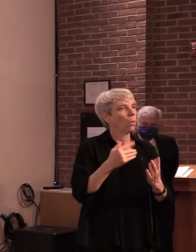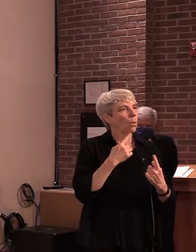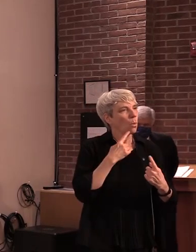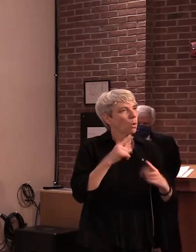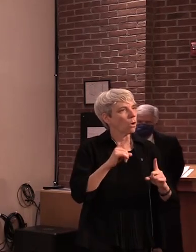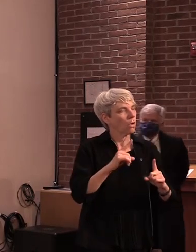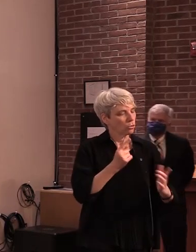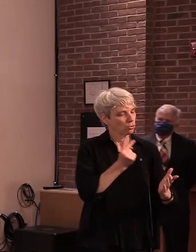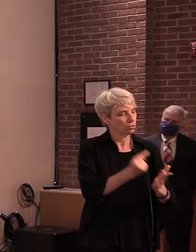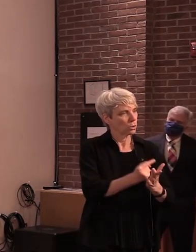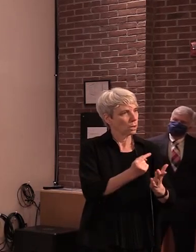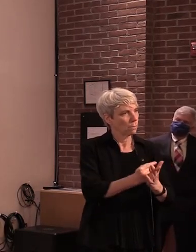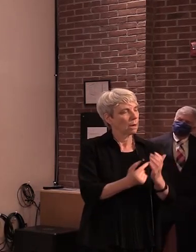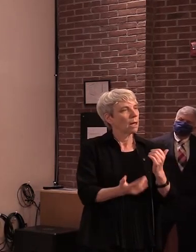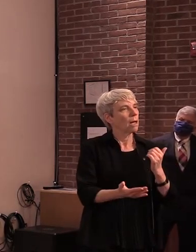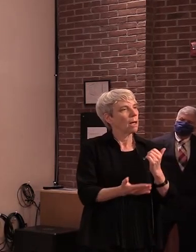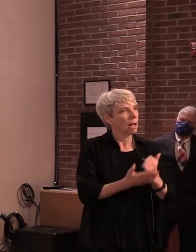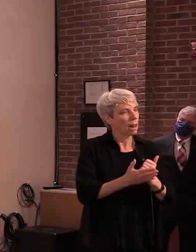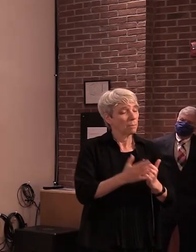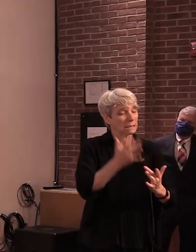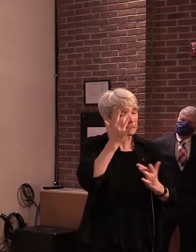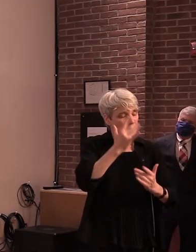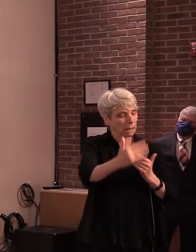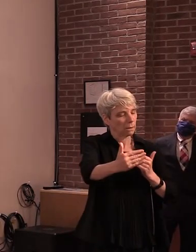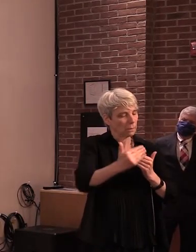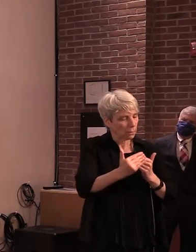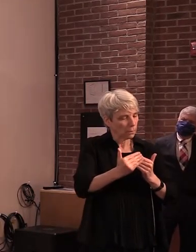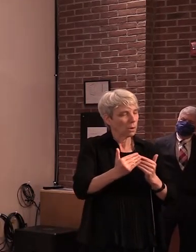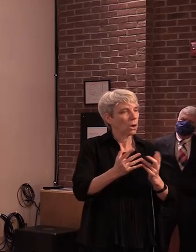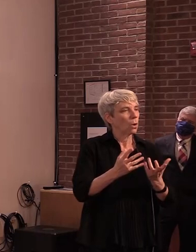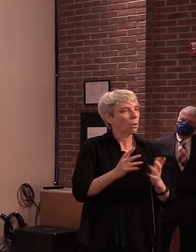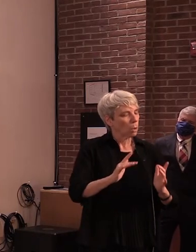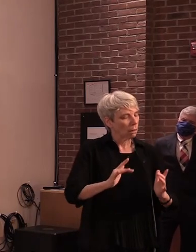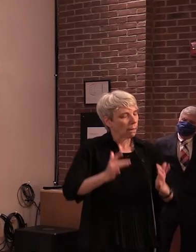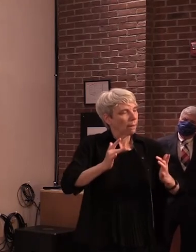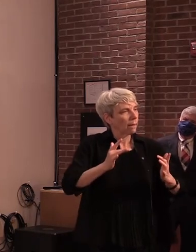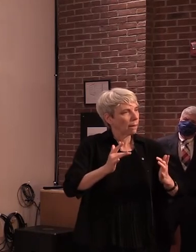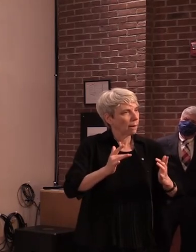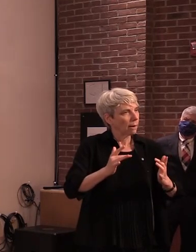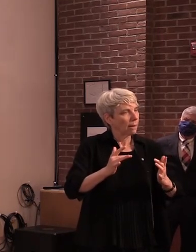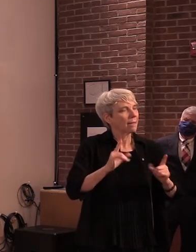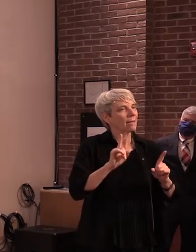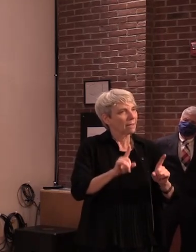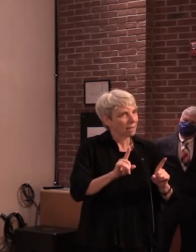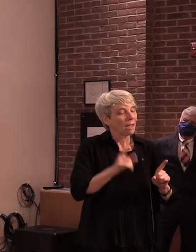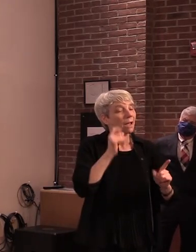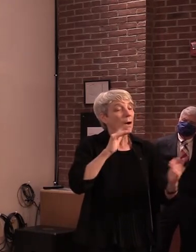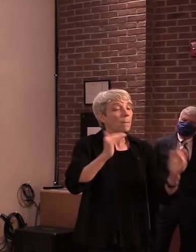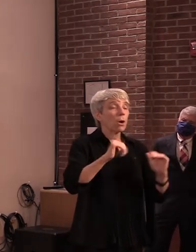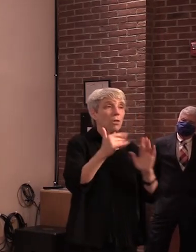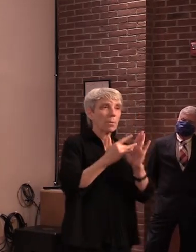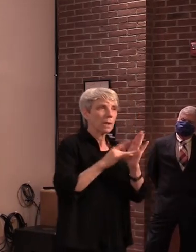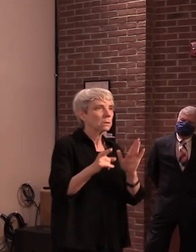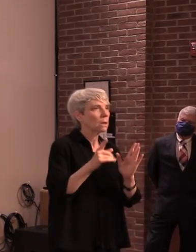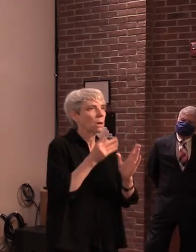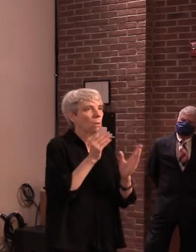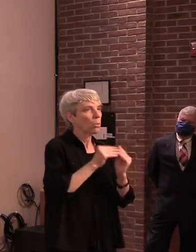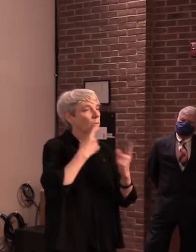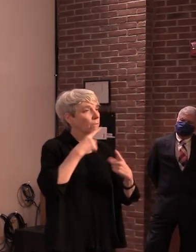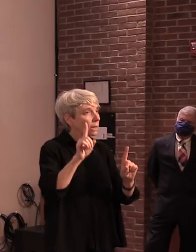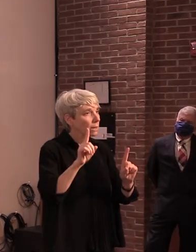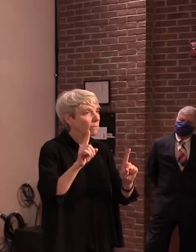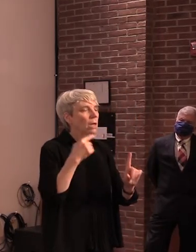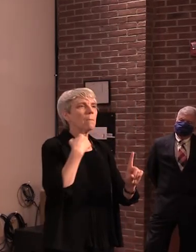is as safe as perhaps other treatments, especially in light of its cardiac effects. But lest you think